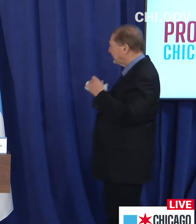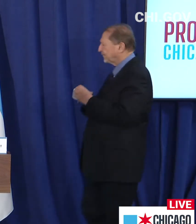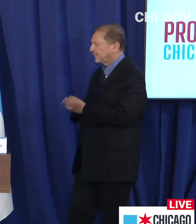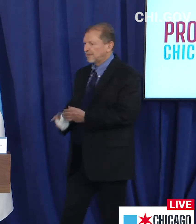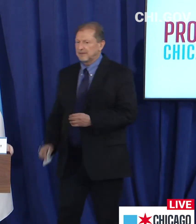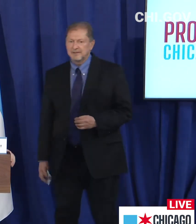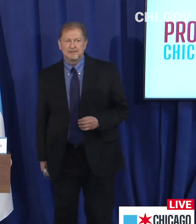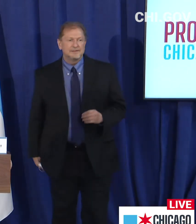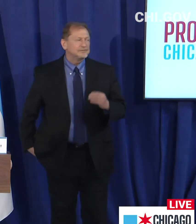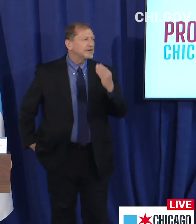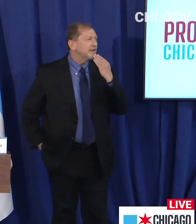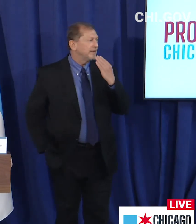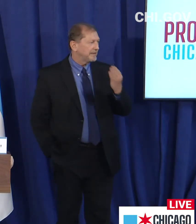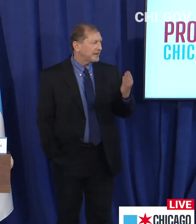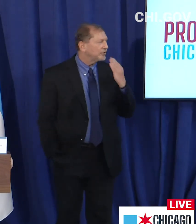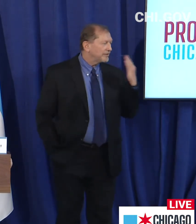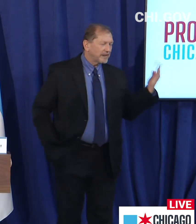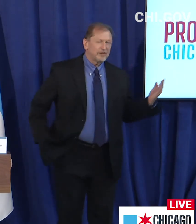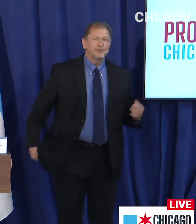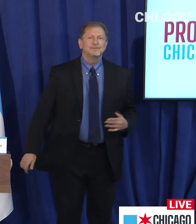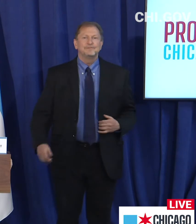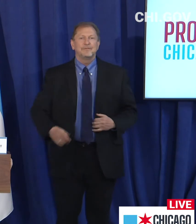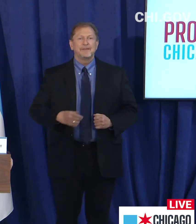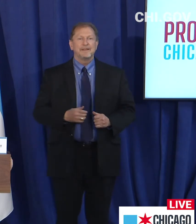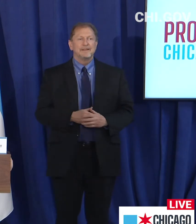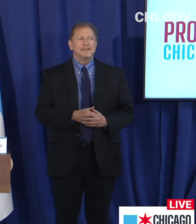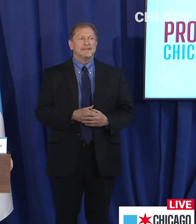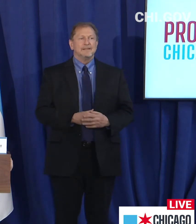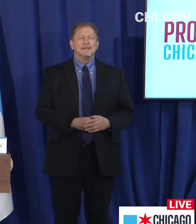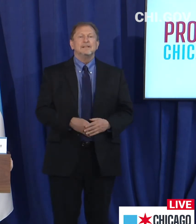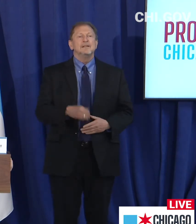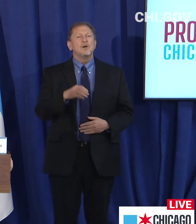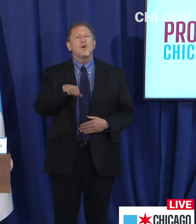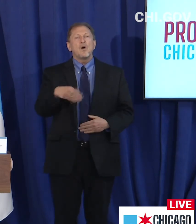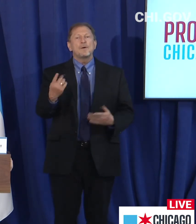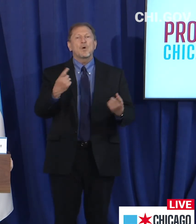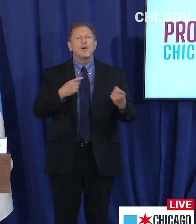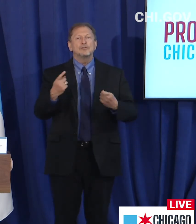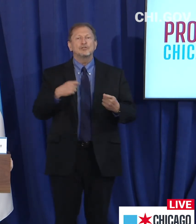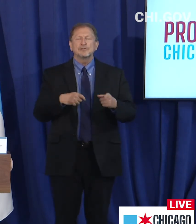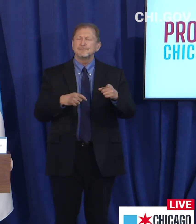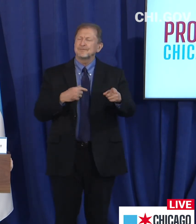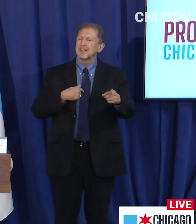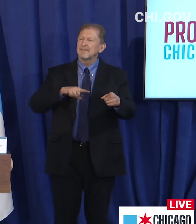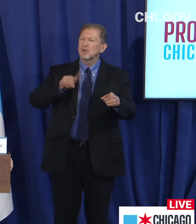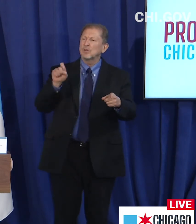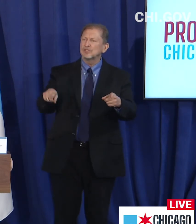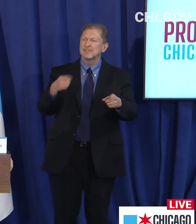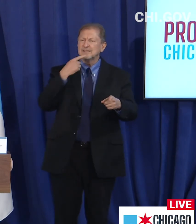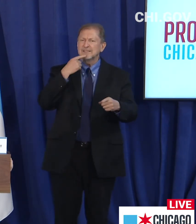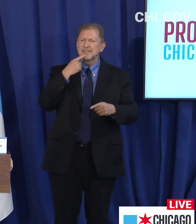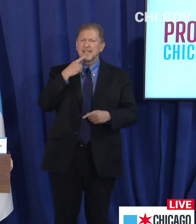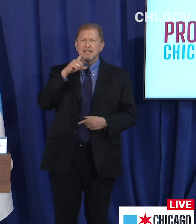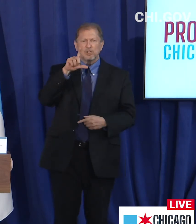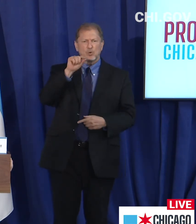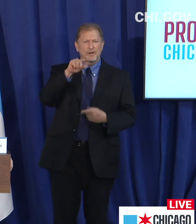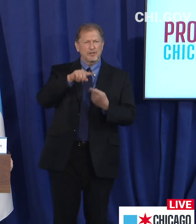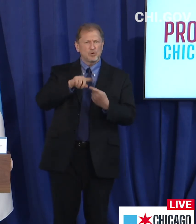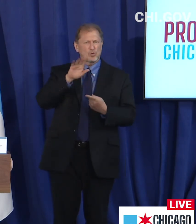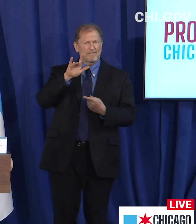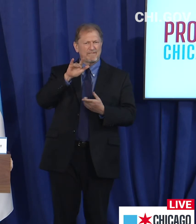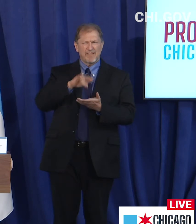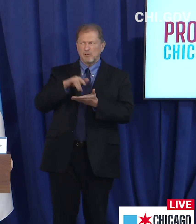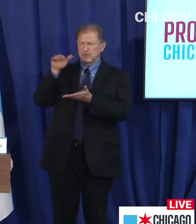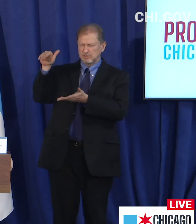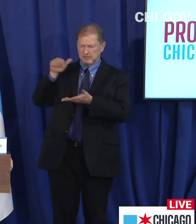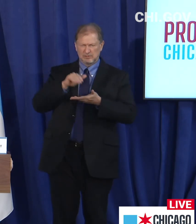Thank you, Dr. Luna and Dr. Robinson. Happy to take questions. Thank you, Dr. Arwadi. 20 to 25,000 initial doses, not a lot,